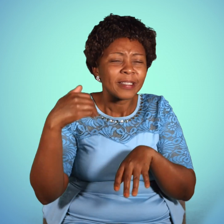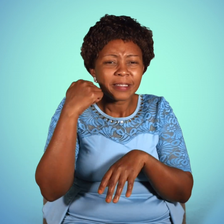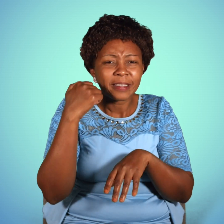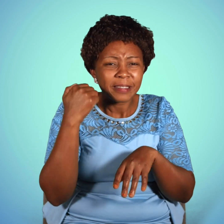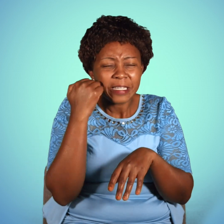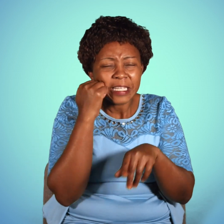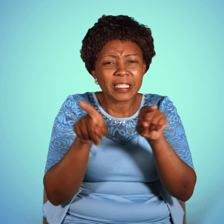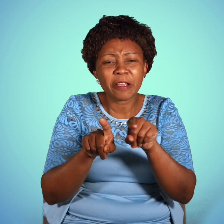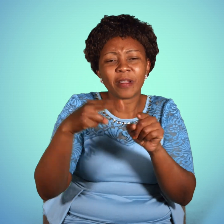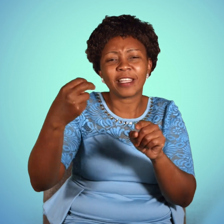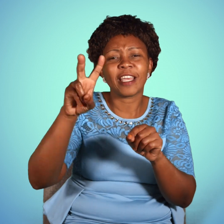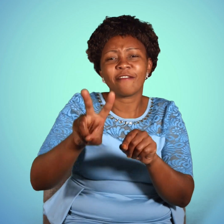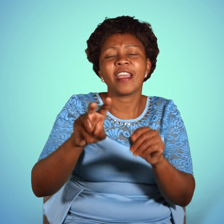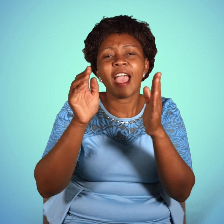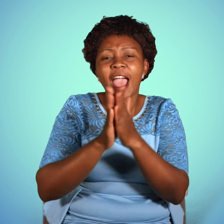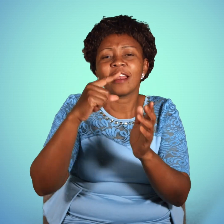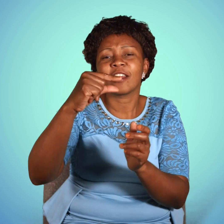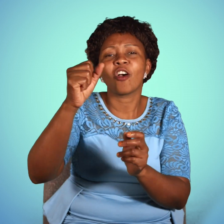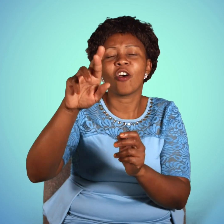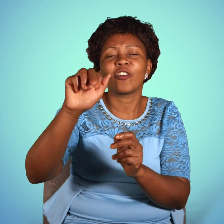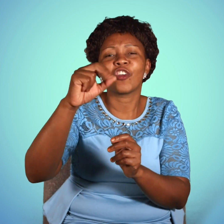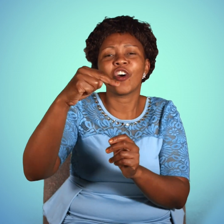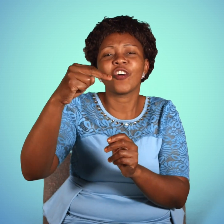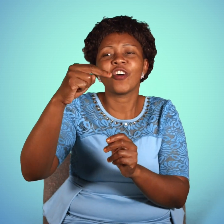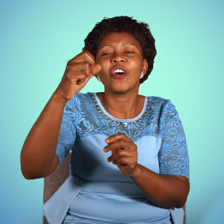HIV/AIDS, chlamydia, and gonorrhea.